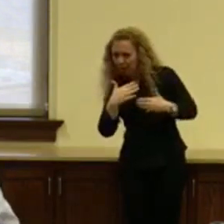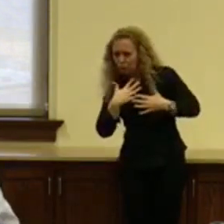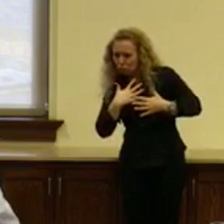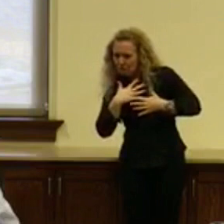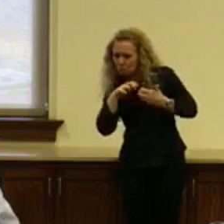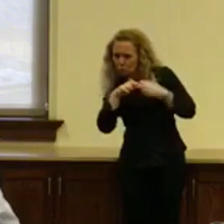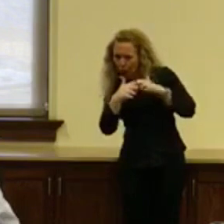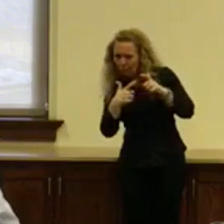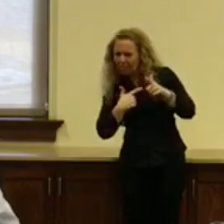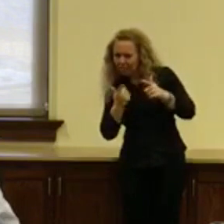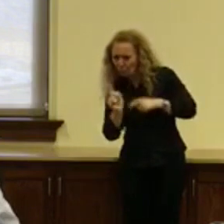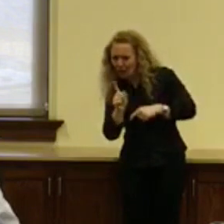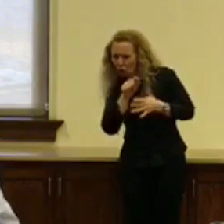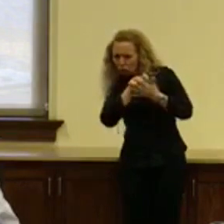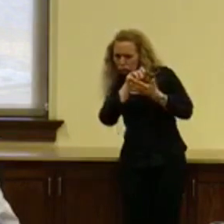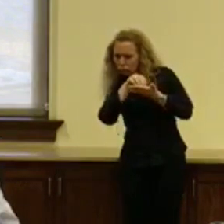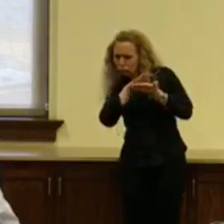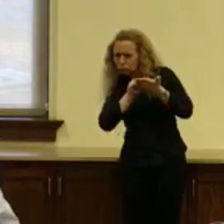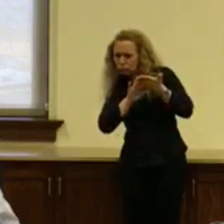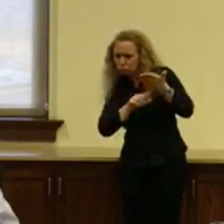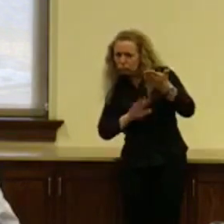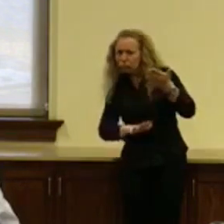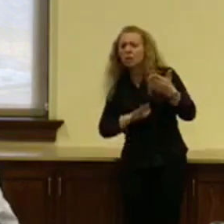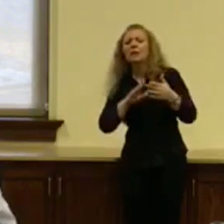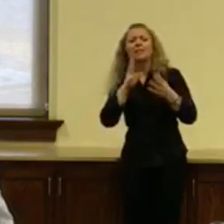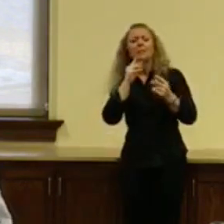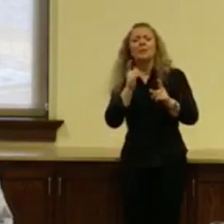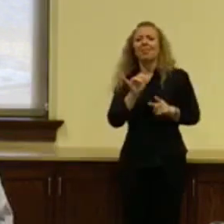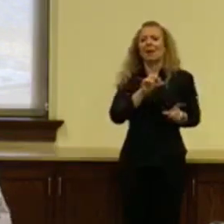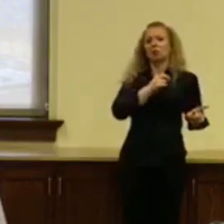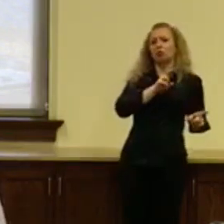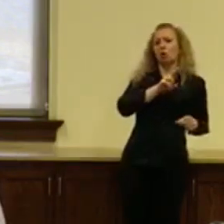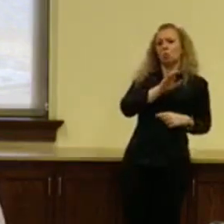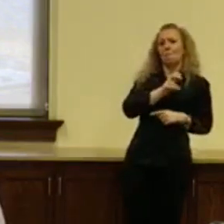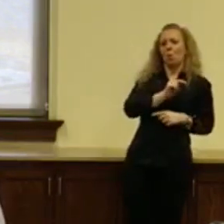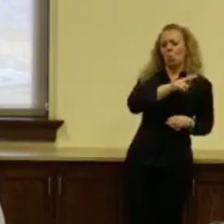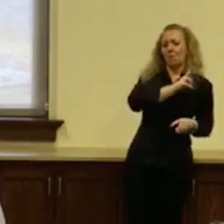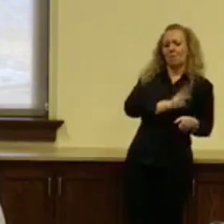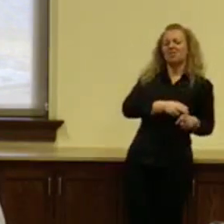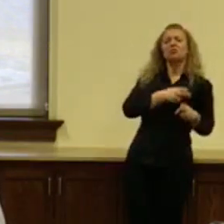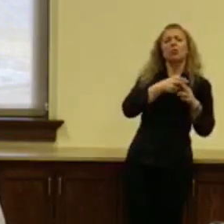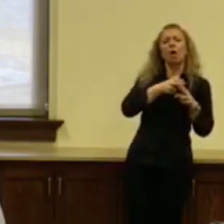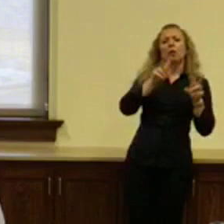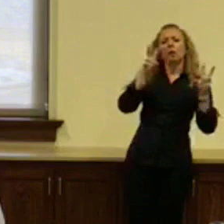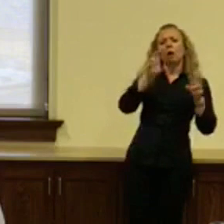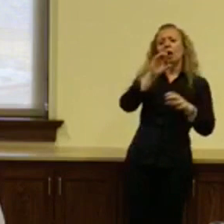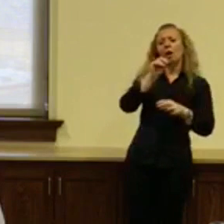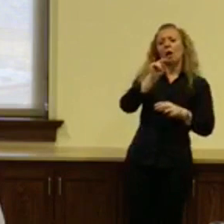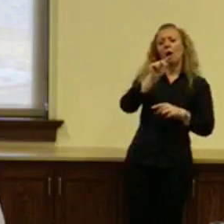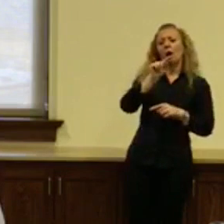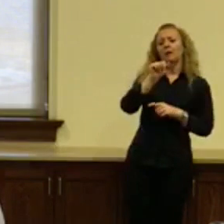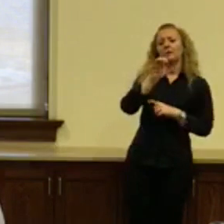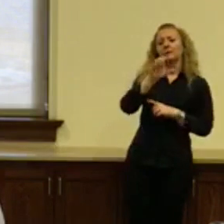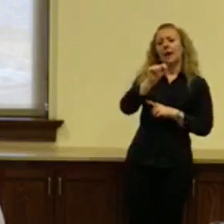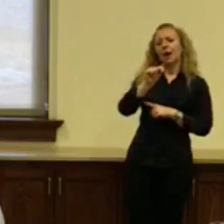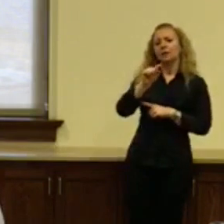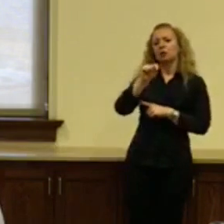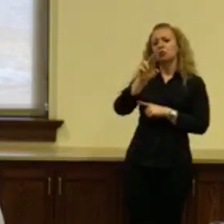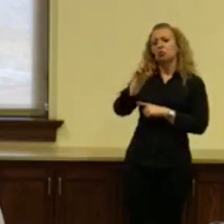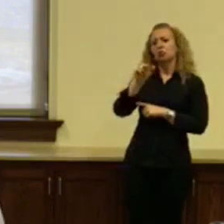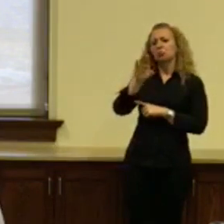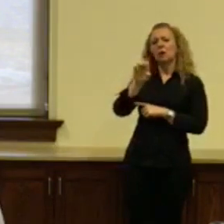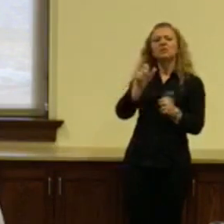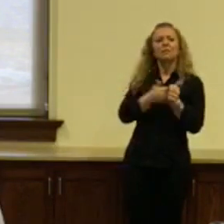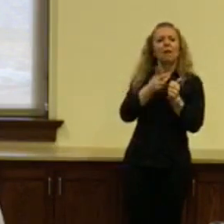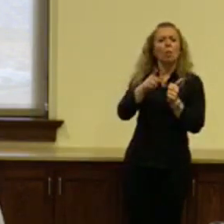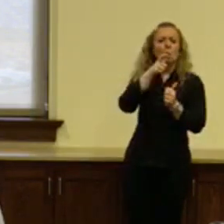issues, type of contact tracing that Dr. Bogan talked about early on. So the warden is following all the guidelines of